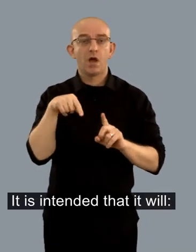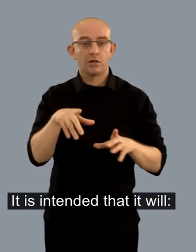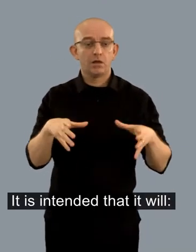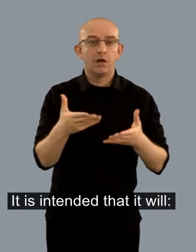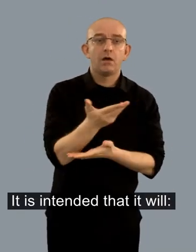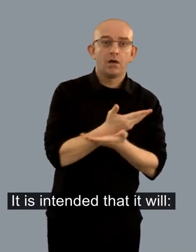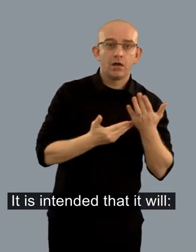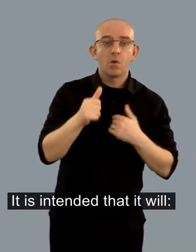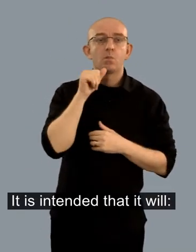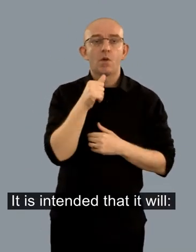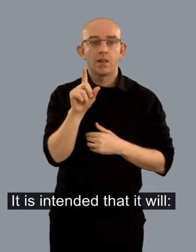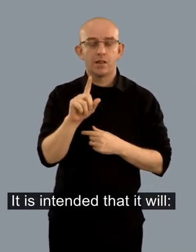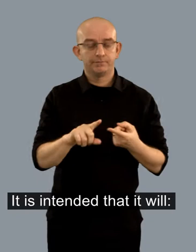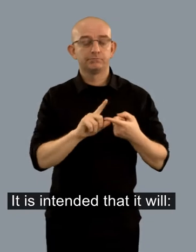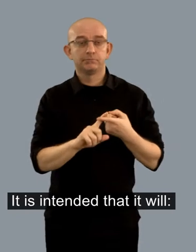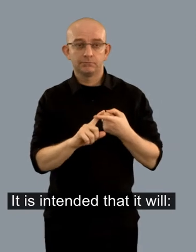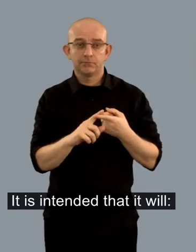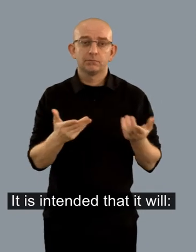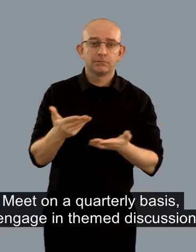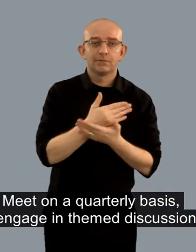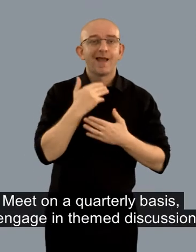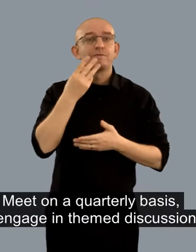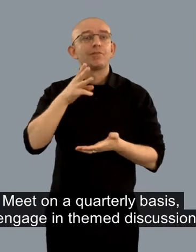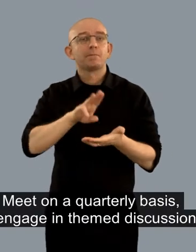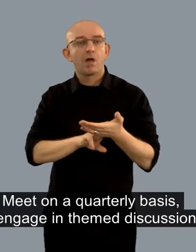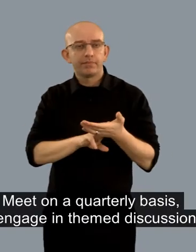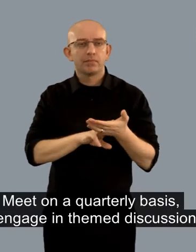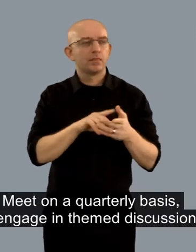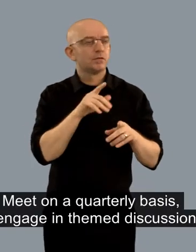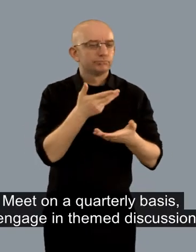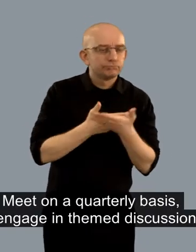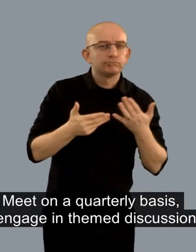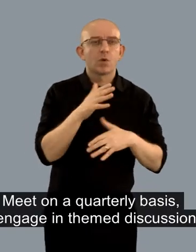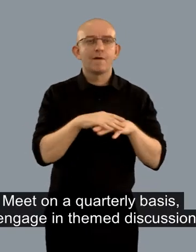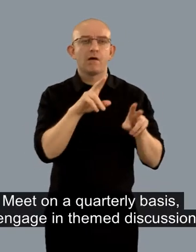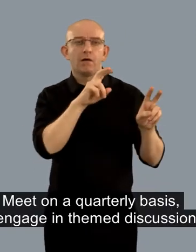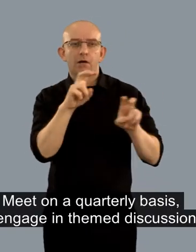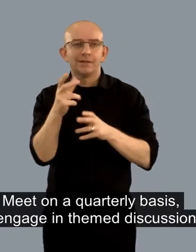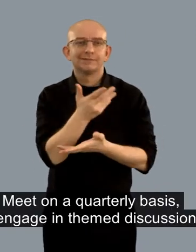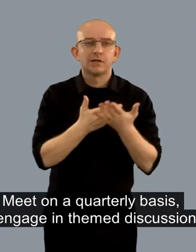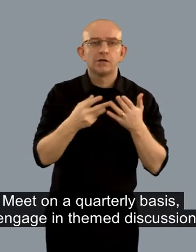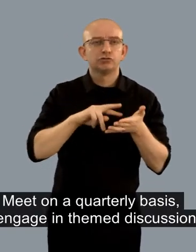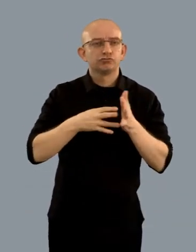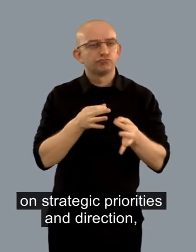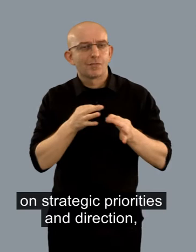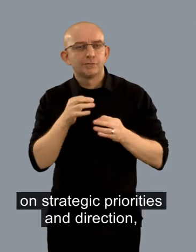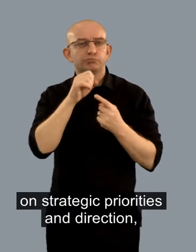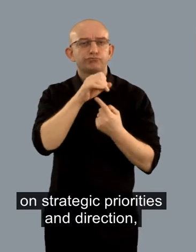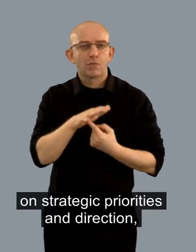DH. It is intended that it will meet on a quarterly basis to engage in themed discussions on